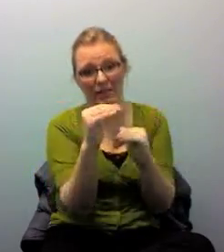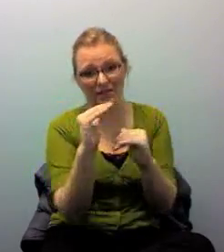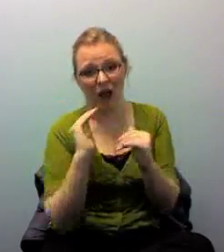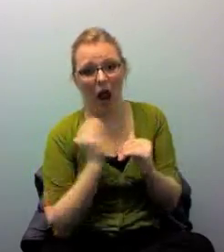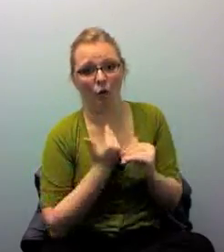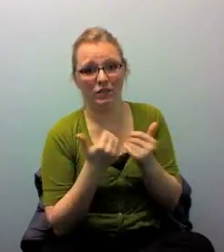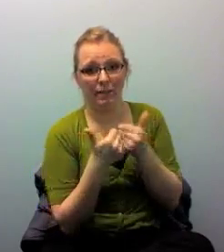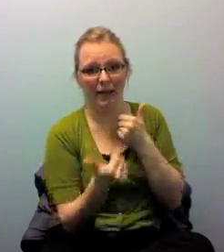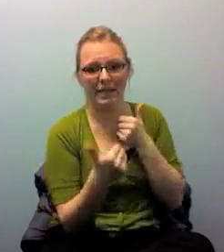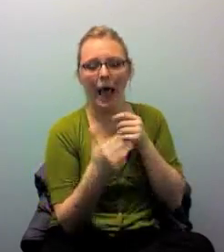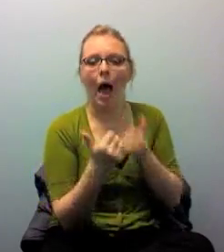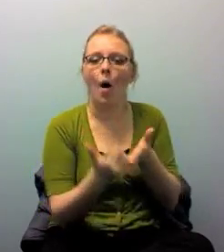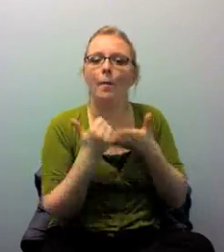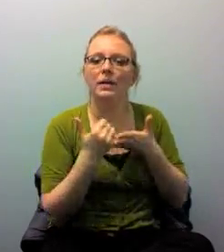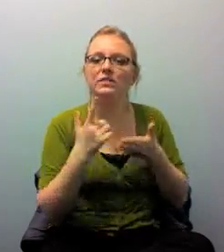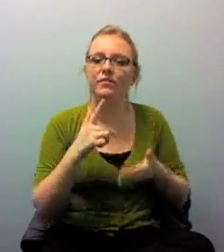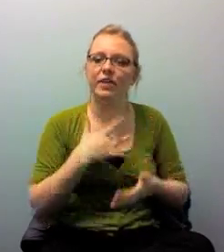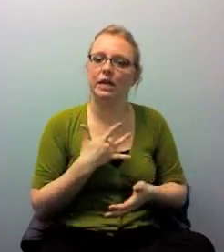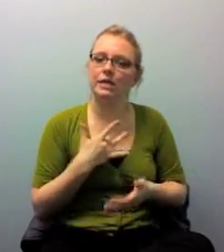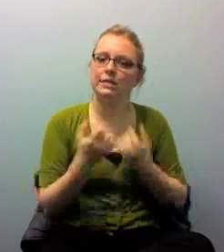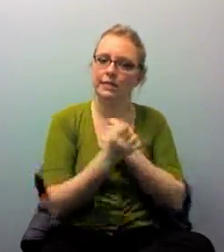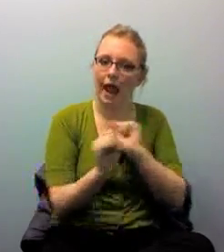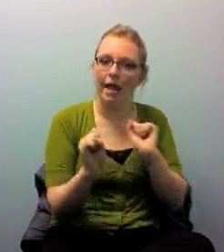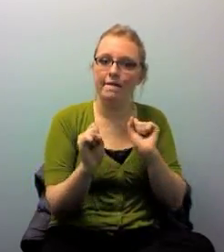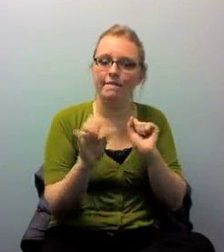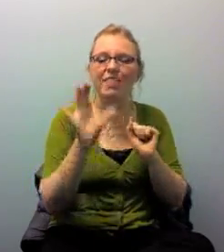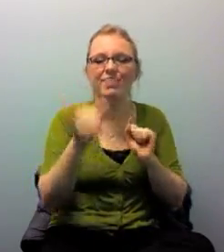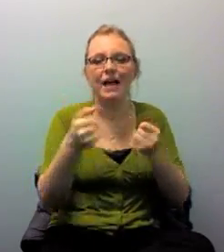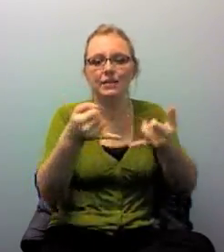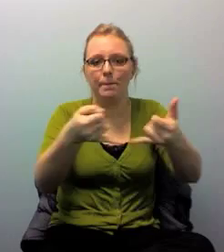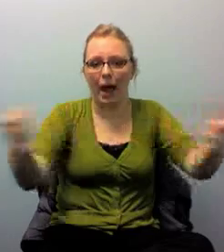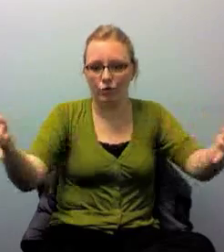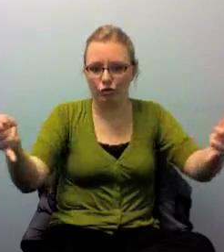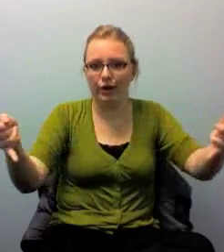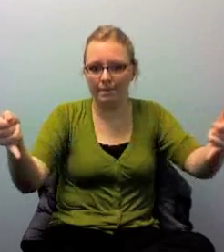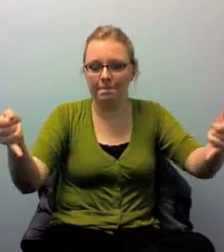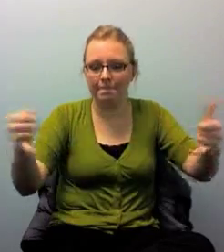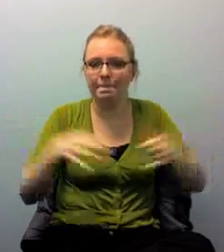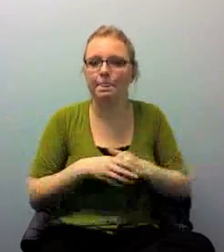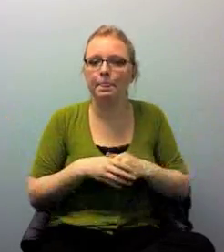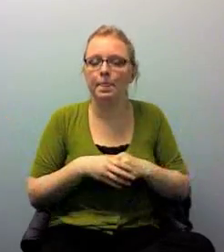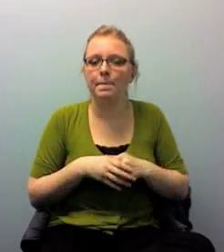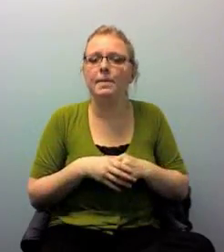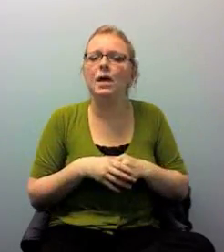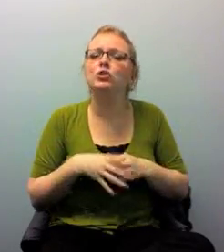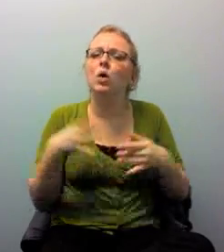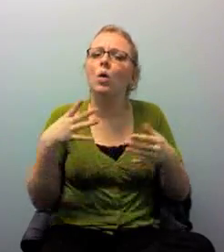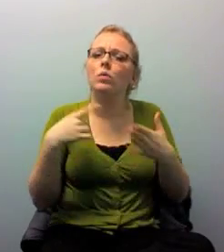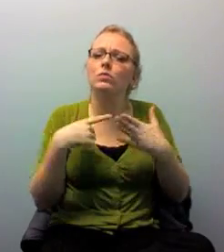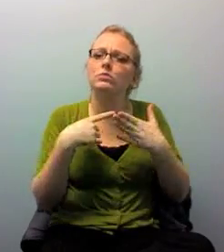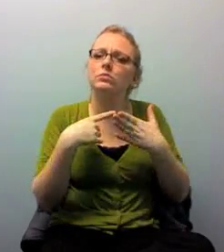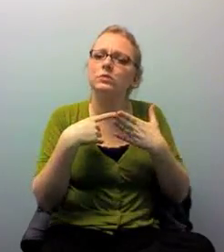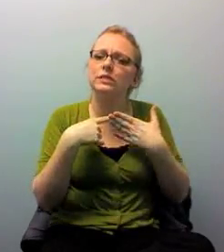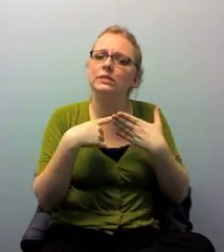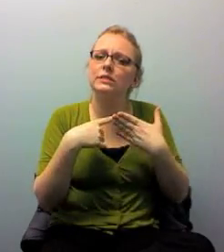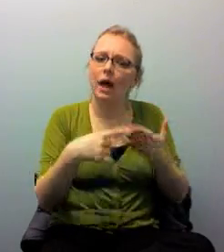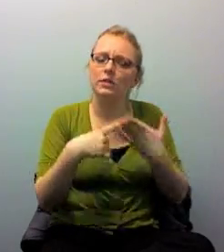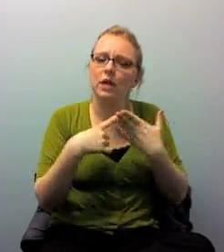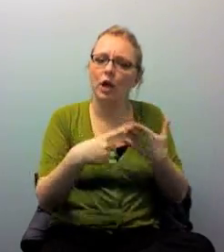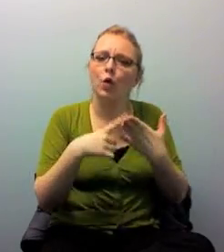feel safe. This is a boundary. So discussing questions you can ask with the kids. You can talk with them a